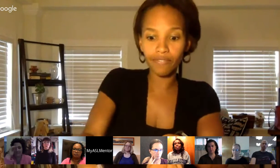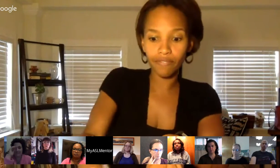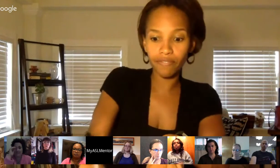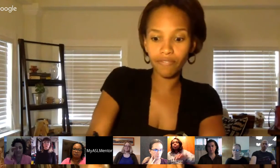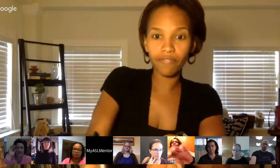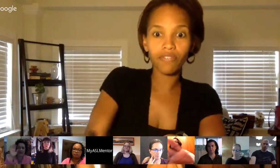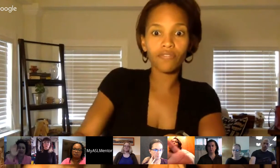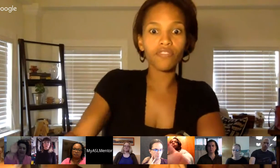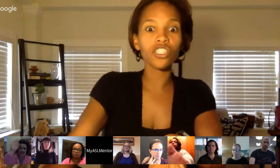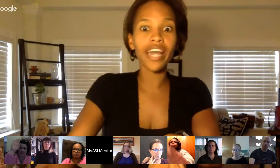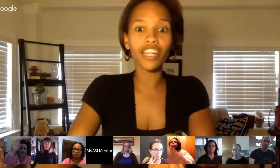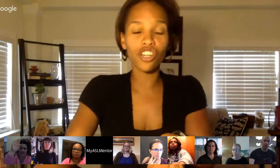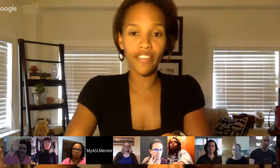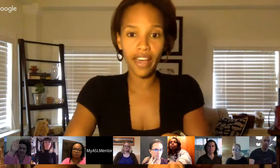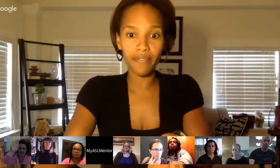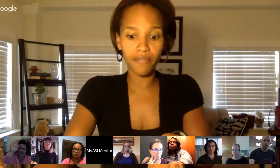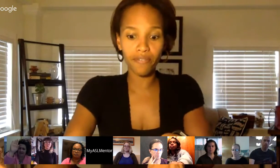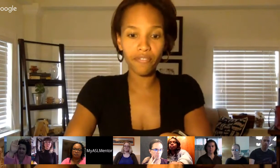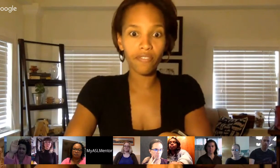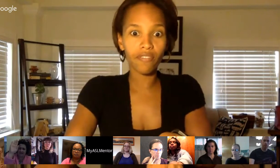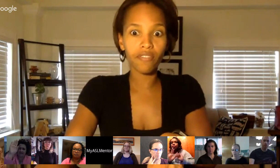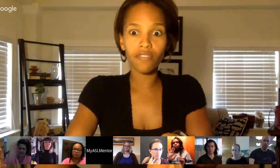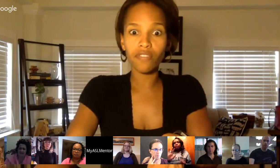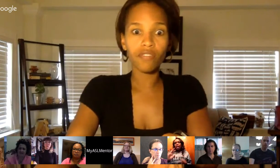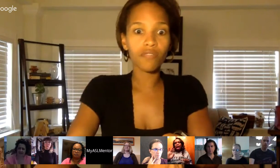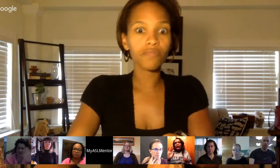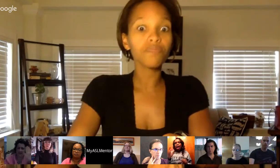see? Good catch on that.